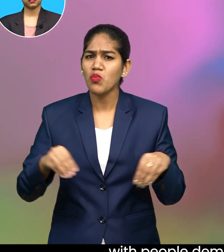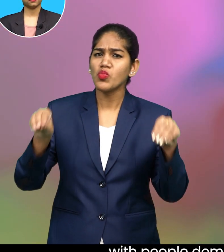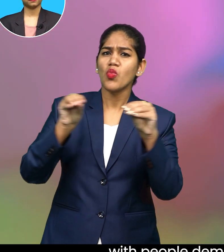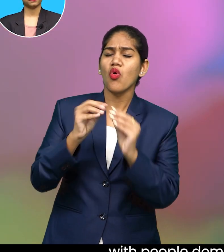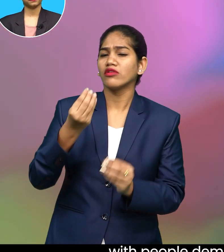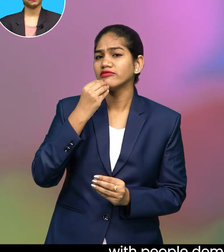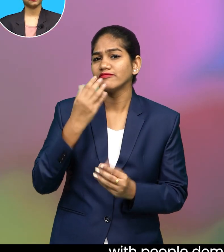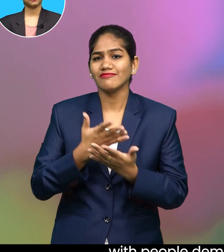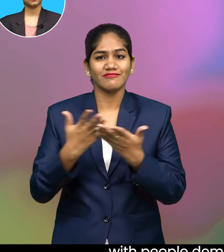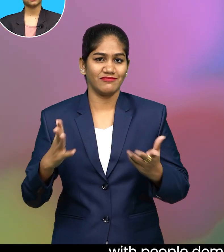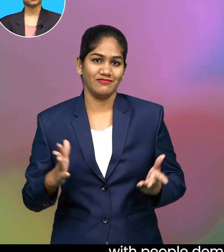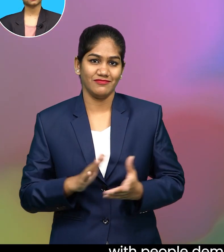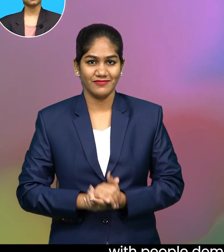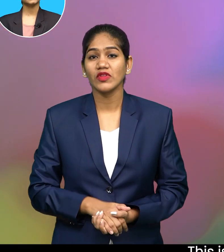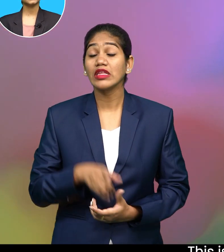items.